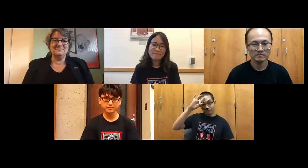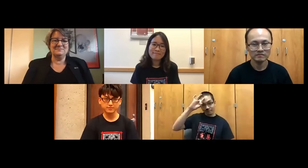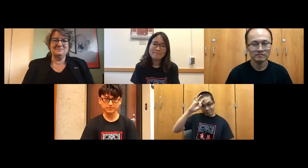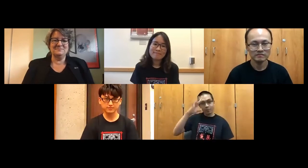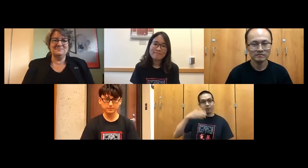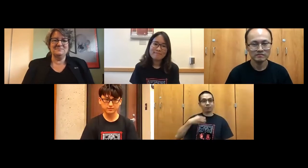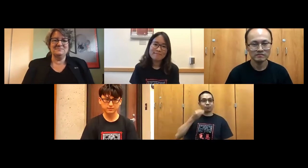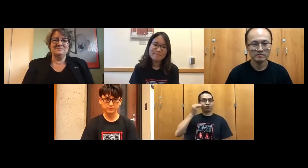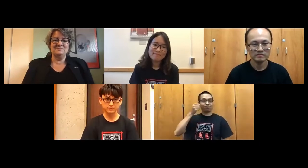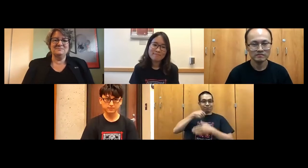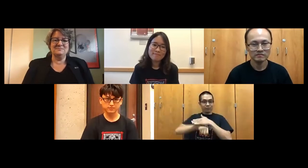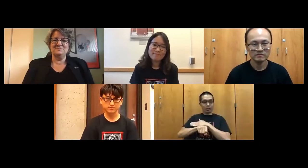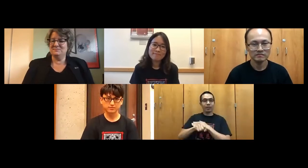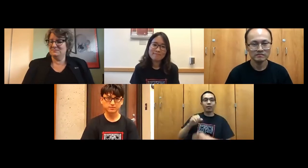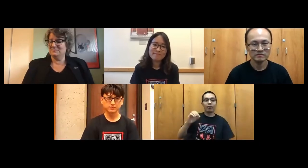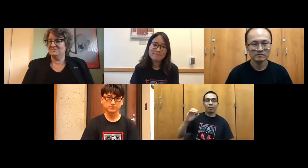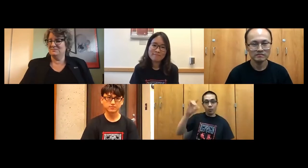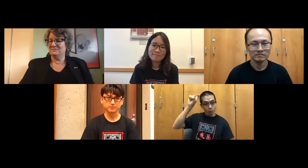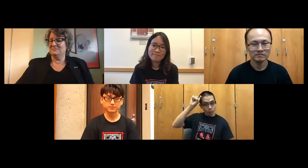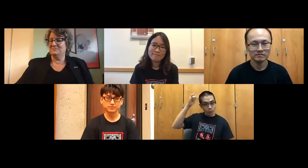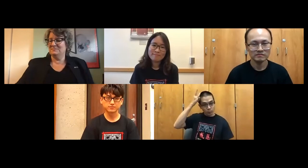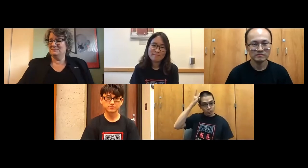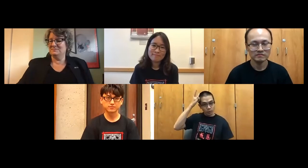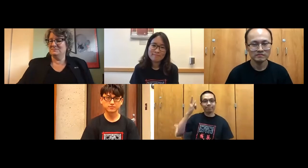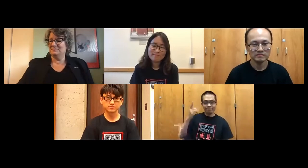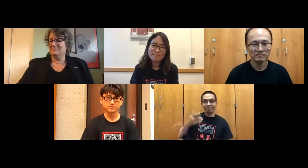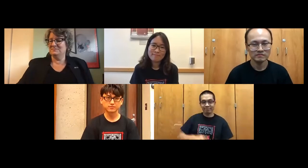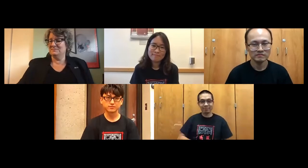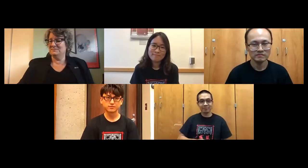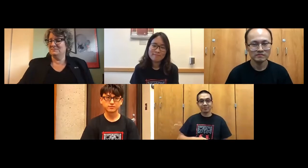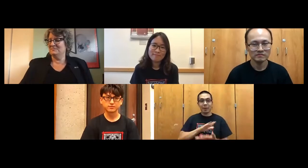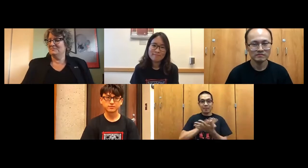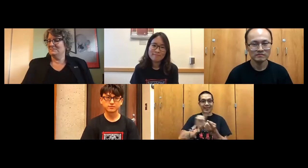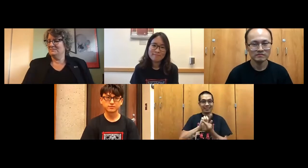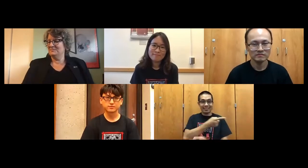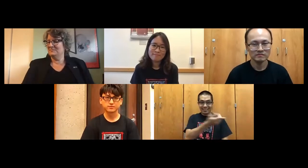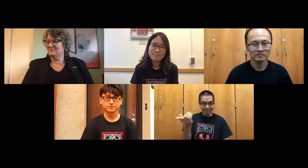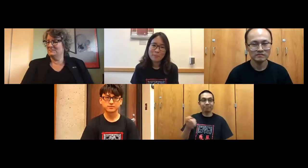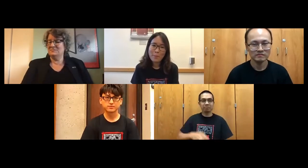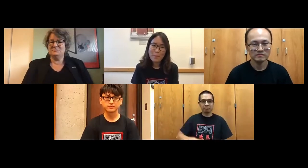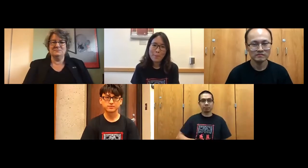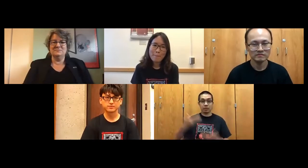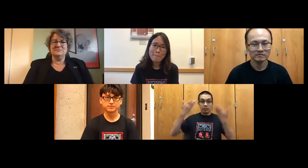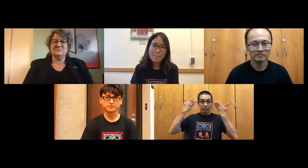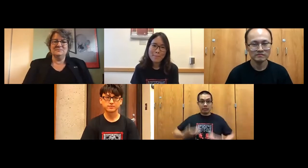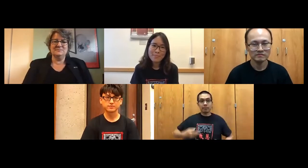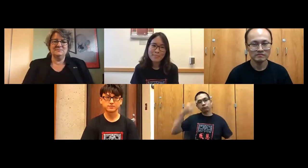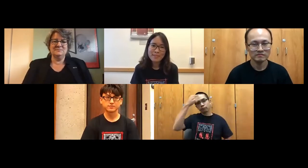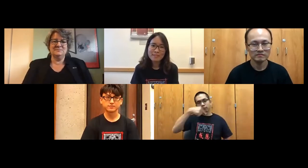Hello, my name is Gaxin Mai. I was born in Guangdong.